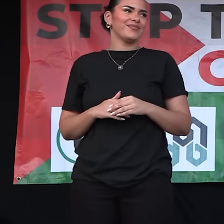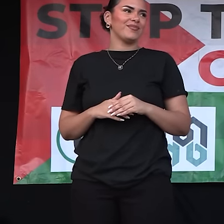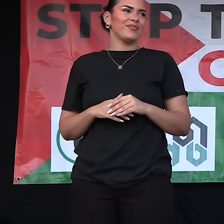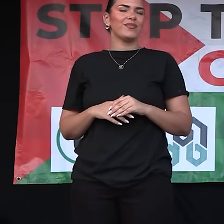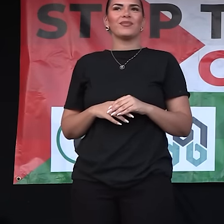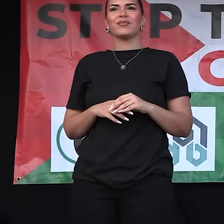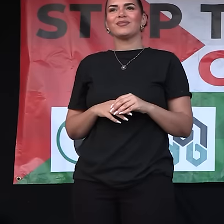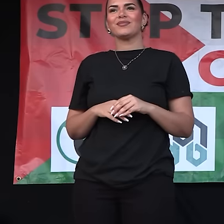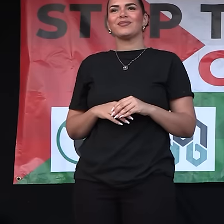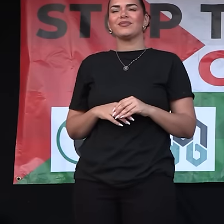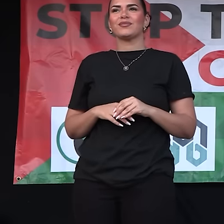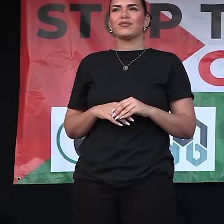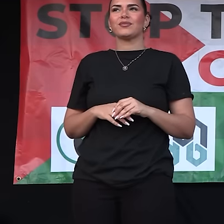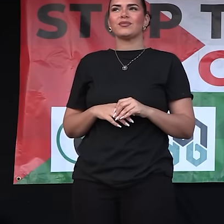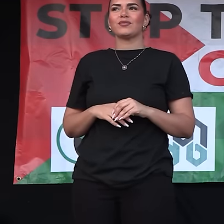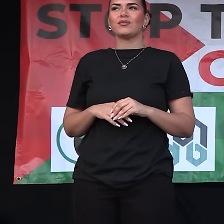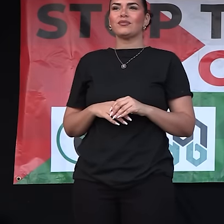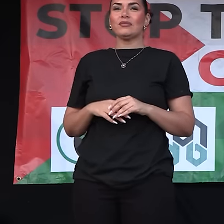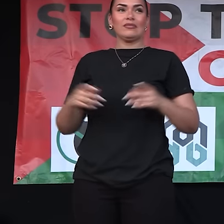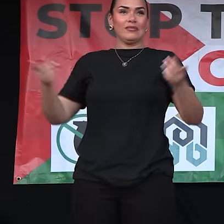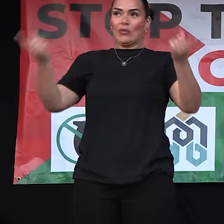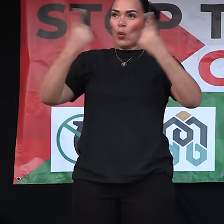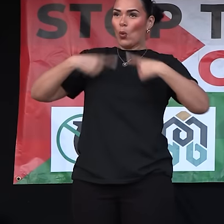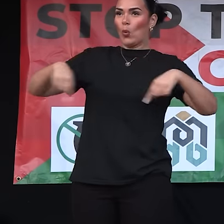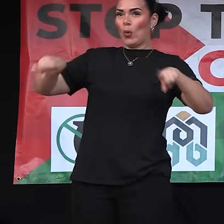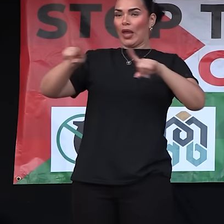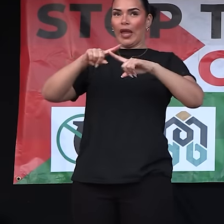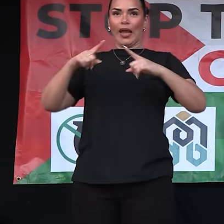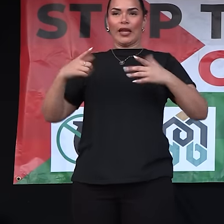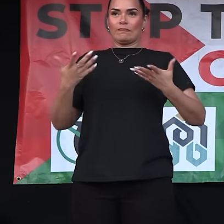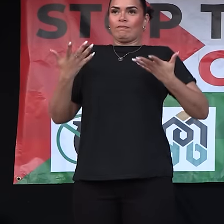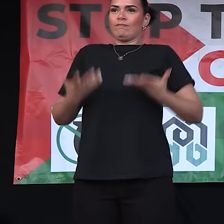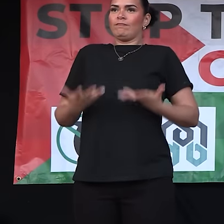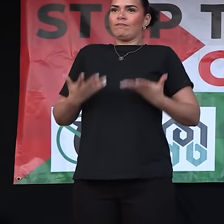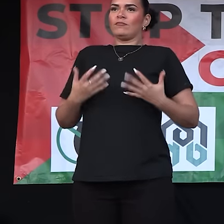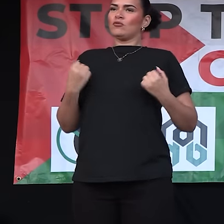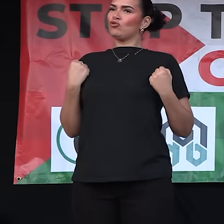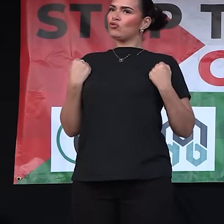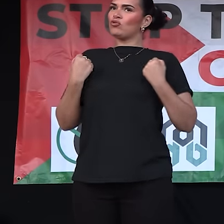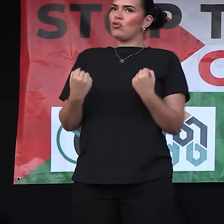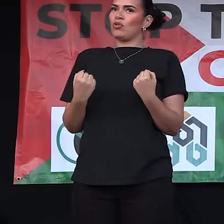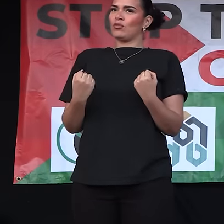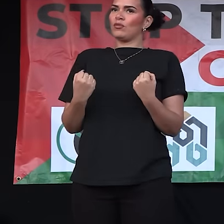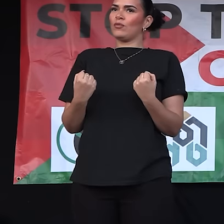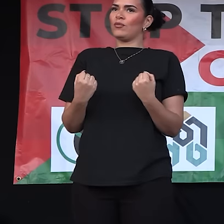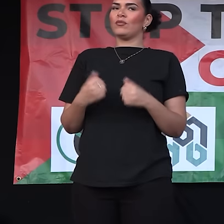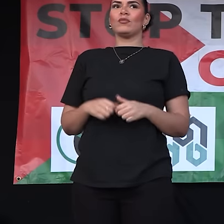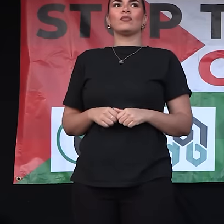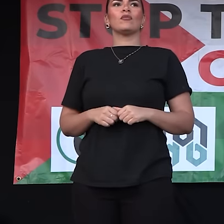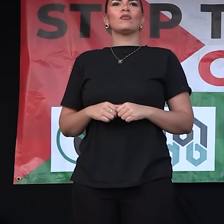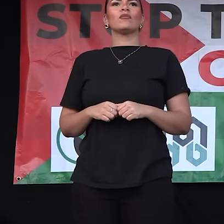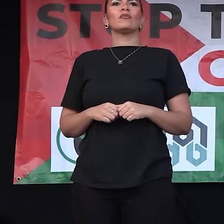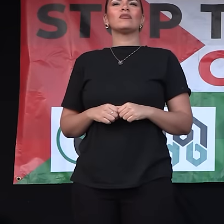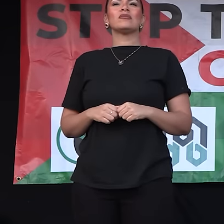We stand here on a threshold. There is no time in